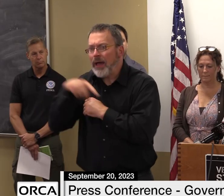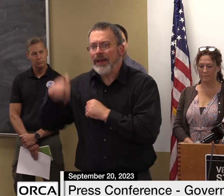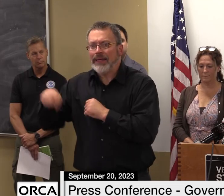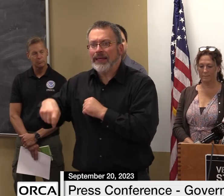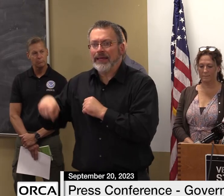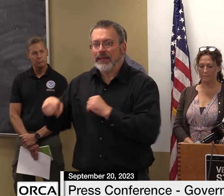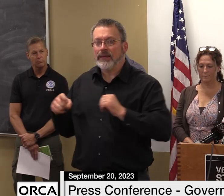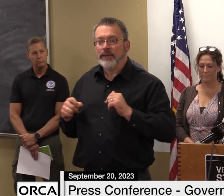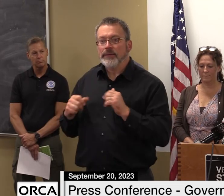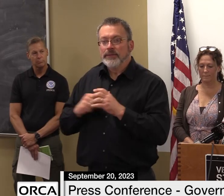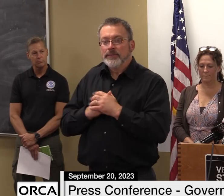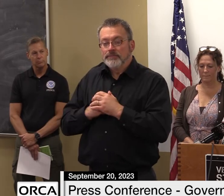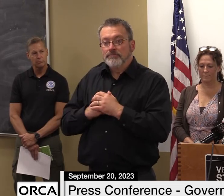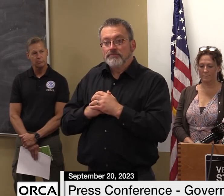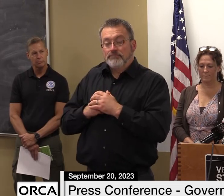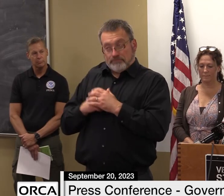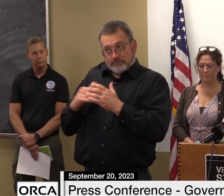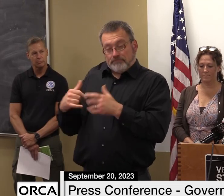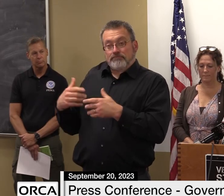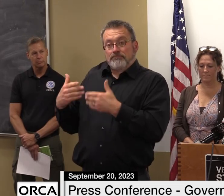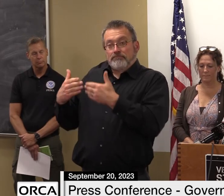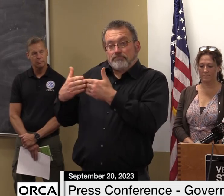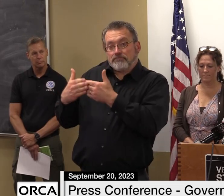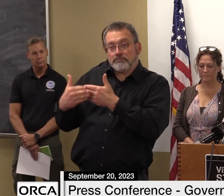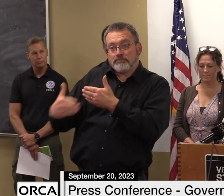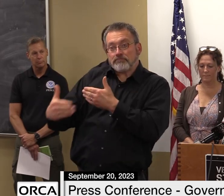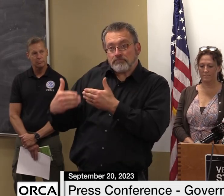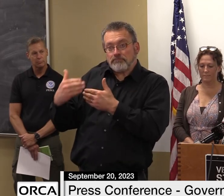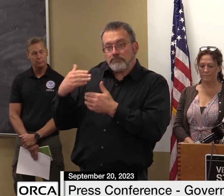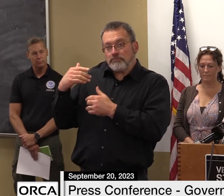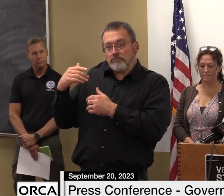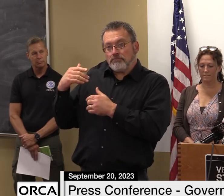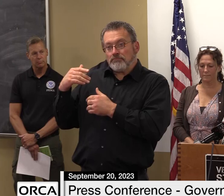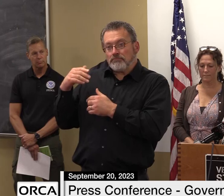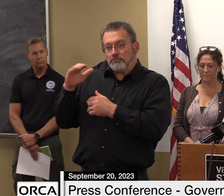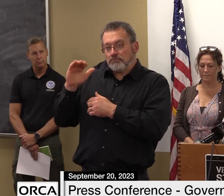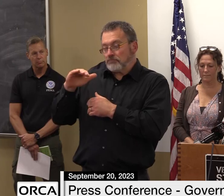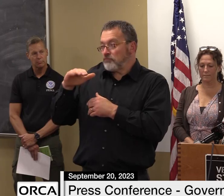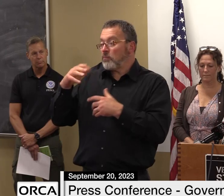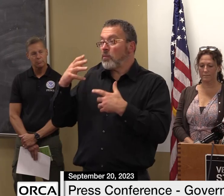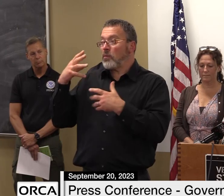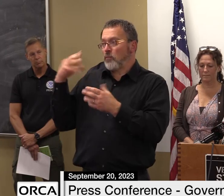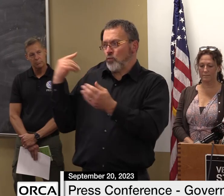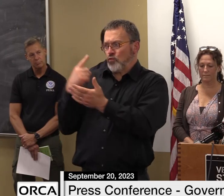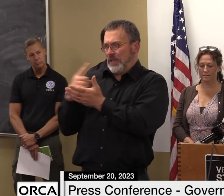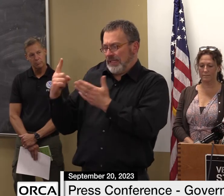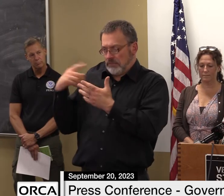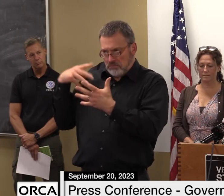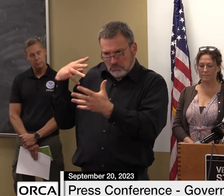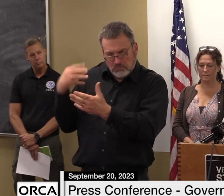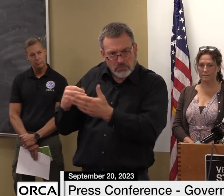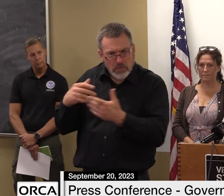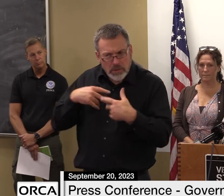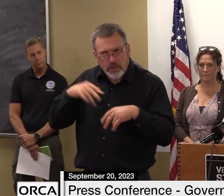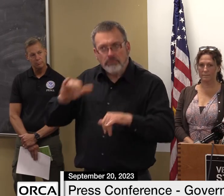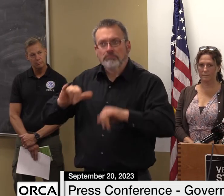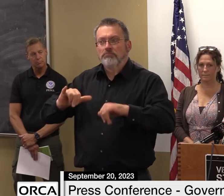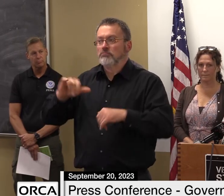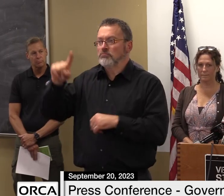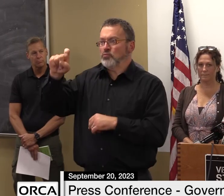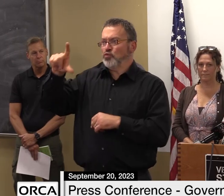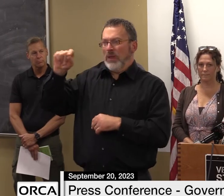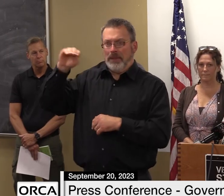over $120 million in unmet needs. So in the next phase, we're going to remove the $20,000